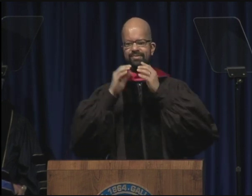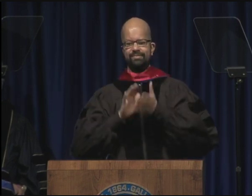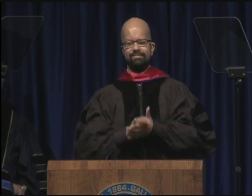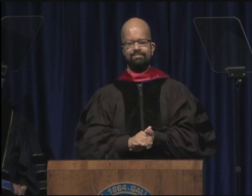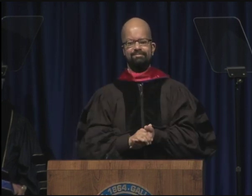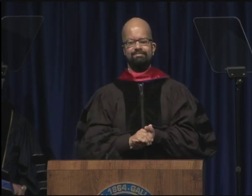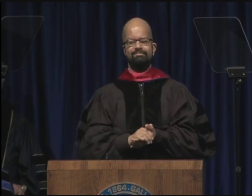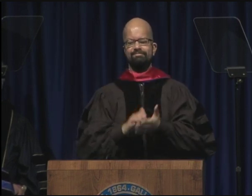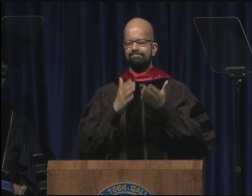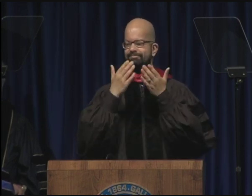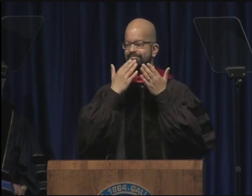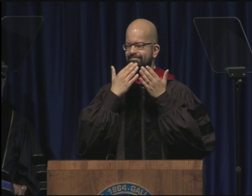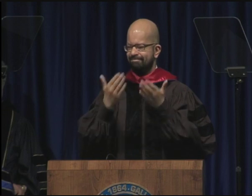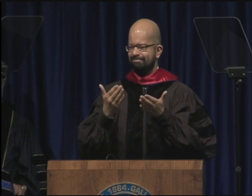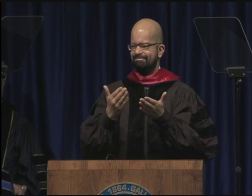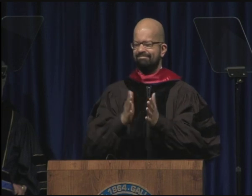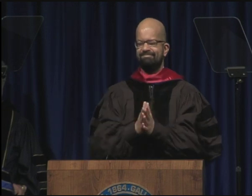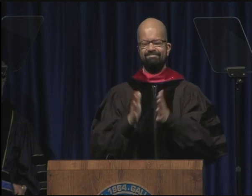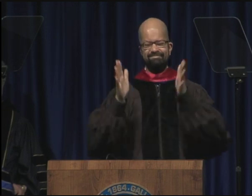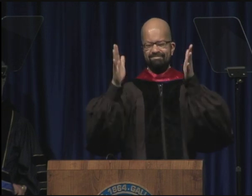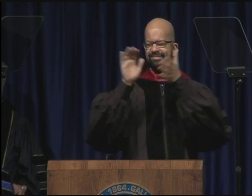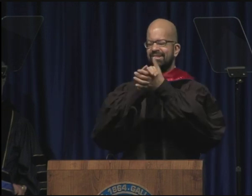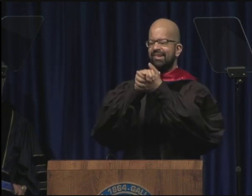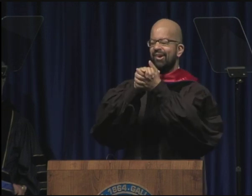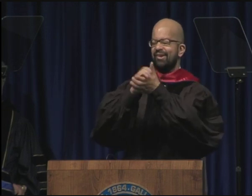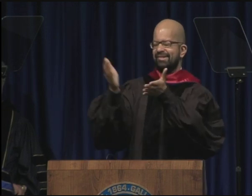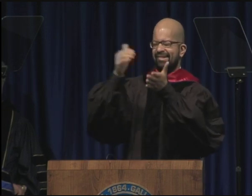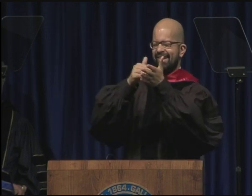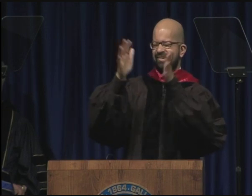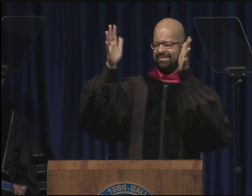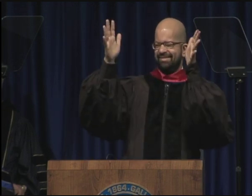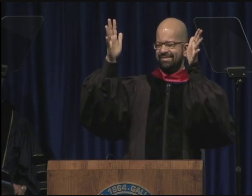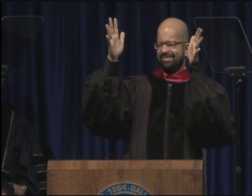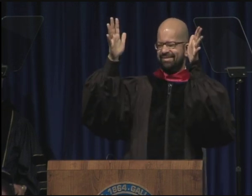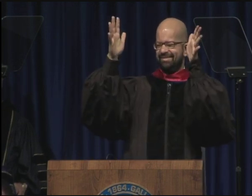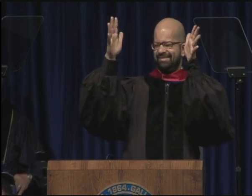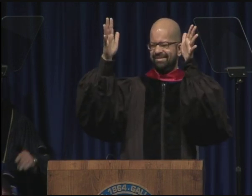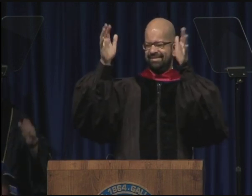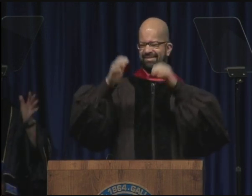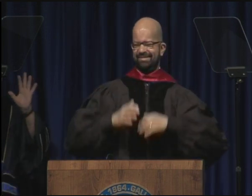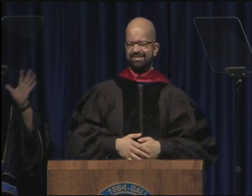Thank you. Congratulations again, graduates.